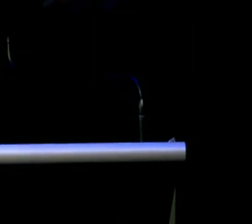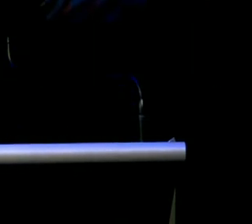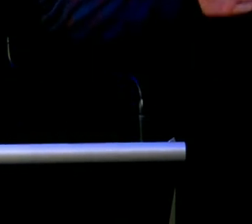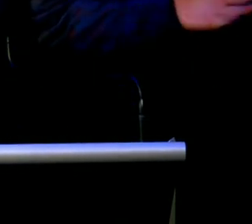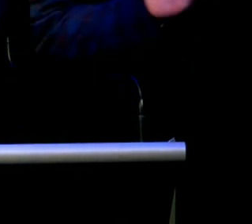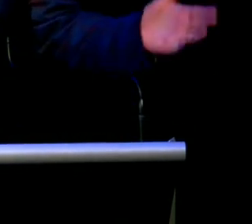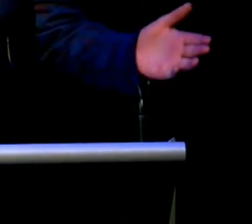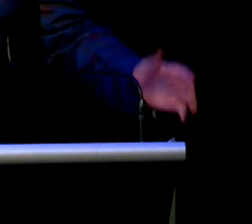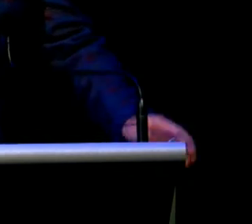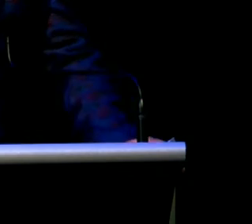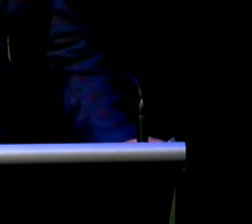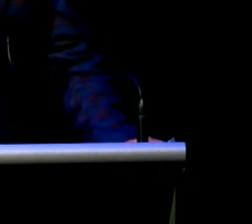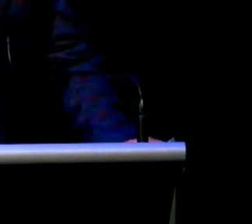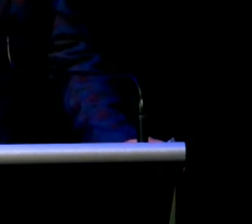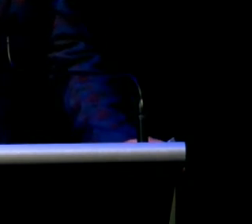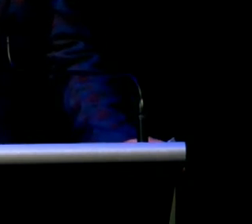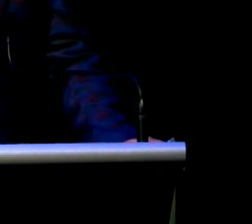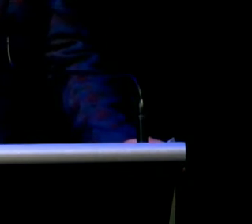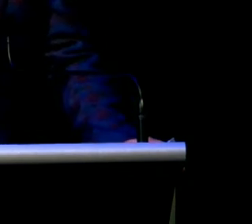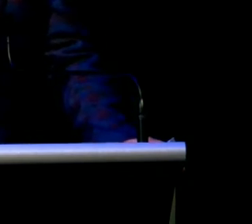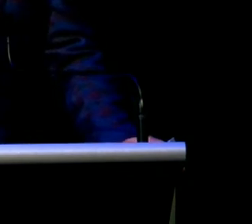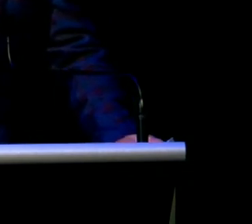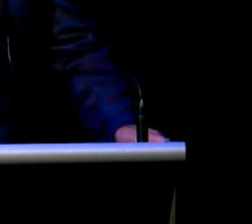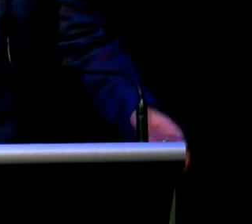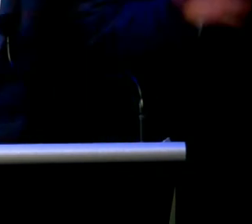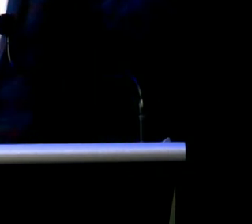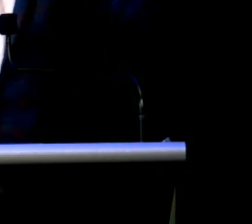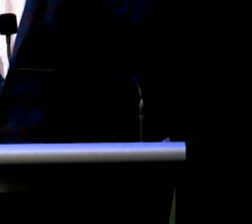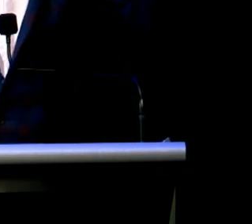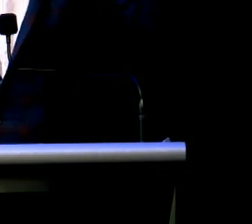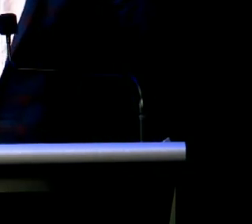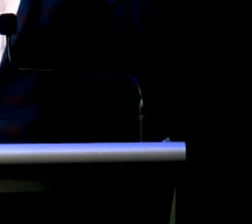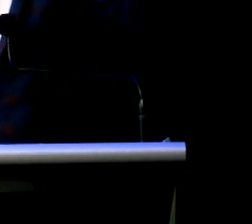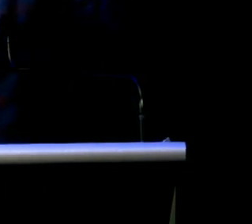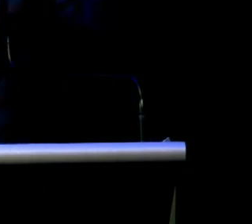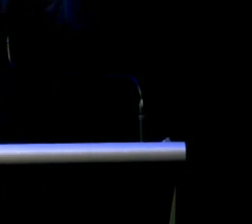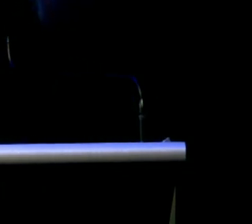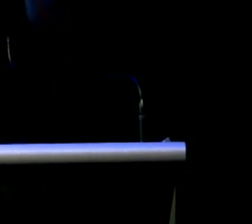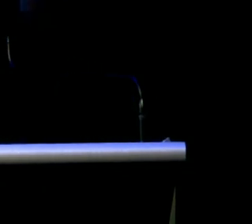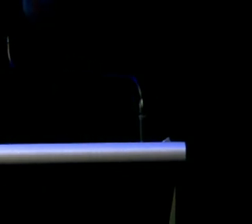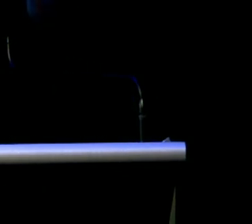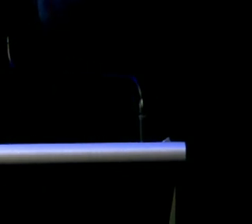read those names. He can't see you, but he certainly can hear you. So give him some love.